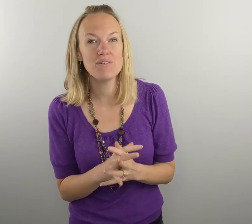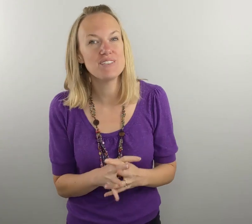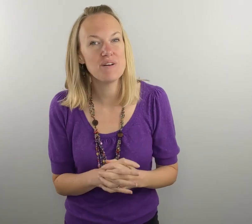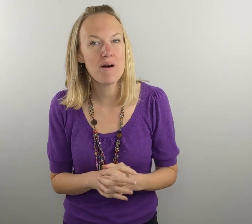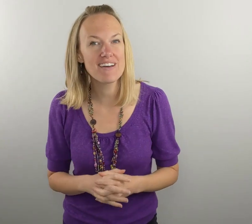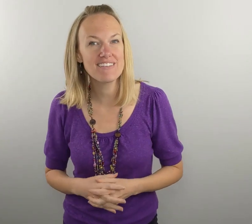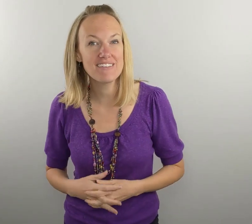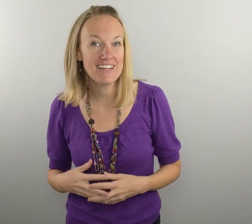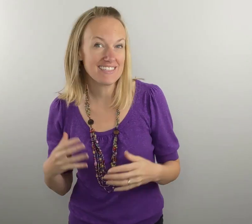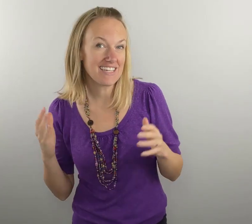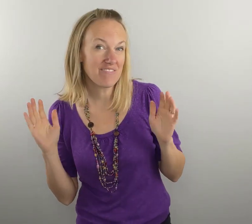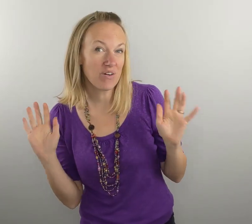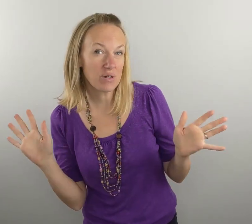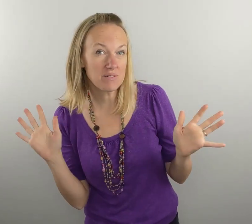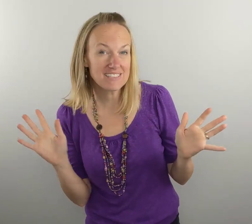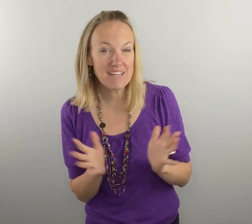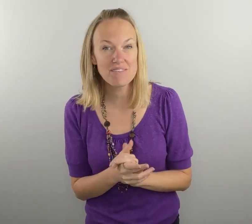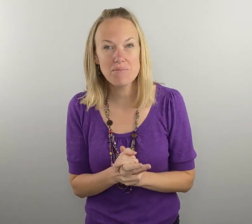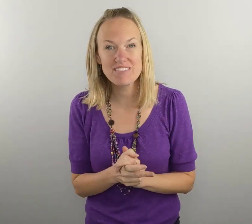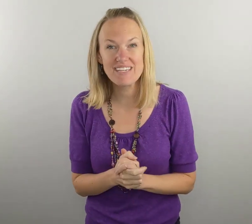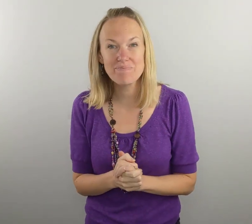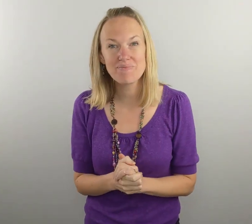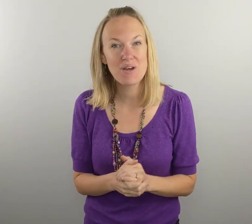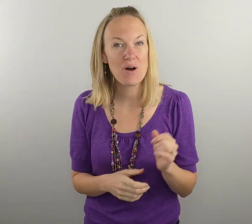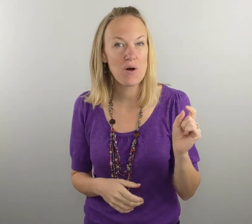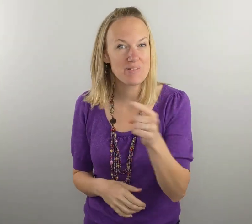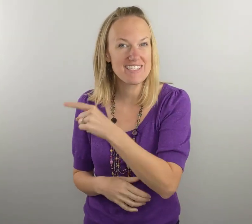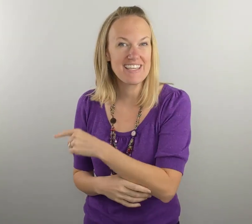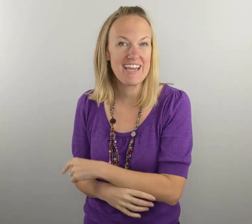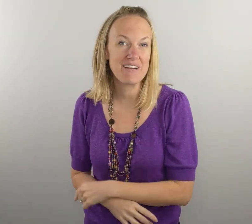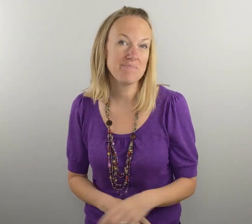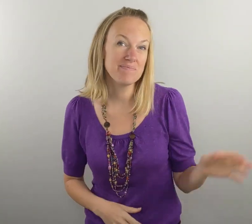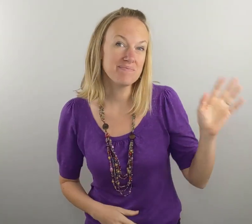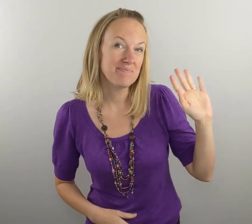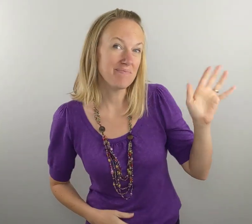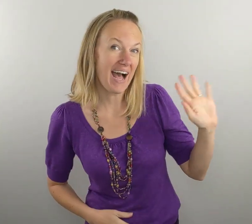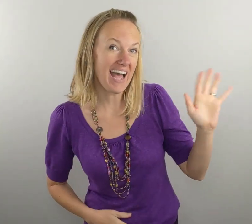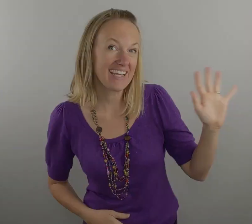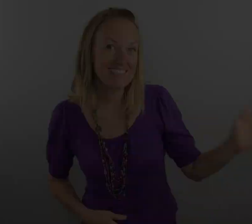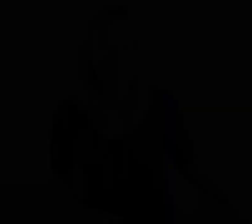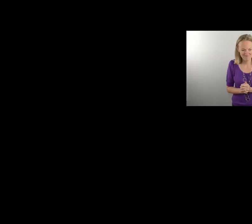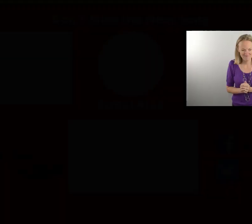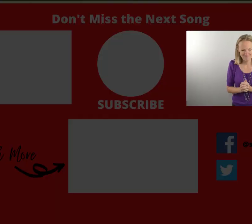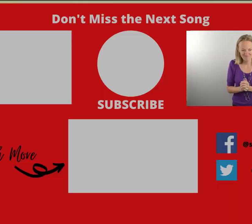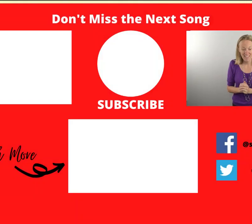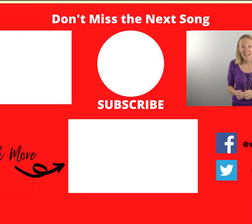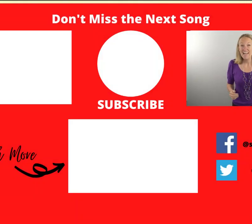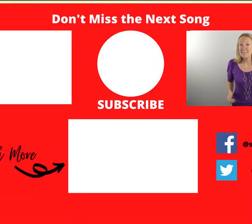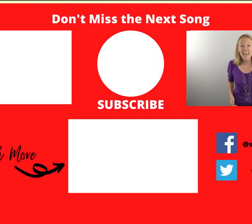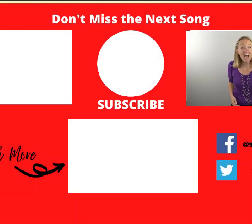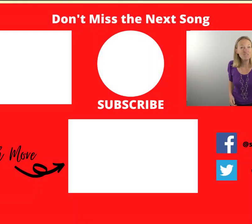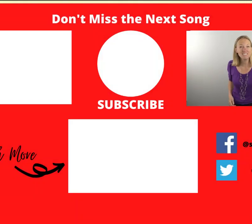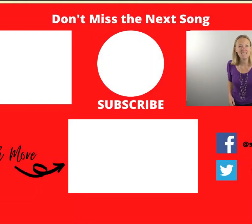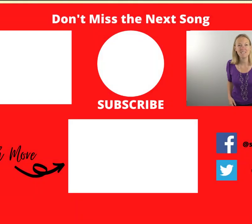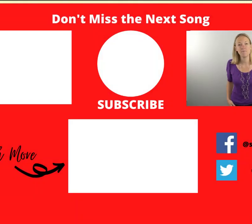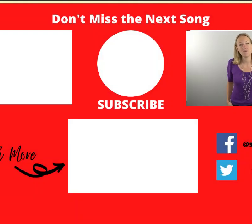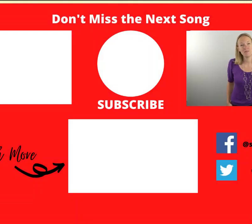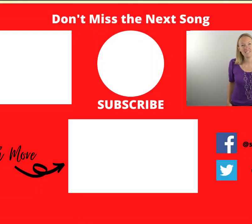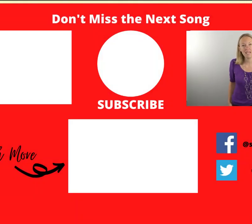do a walkthrough, and day 4 we'll sign with the music. Hope to see you there. Bye. Now to him who is able